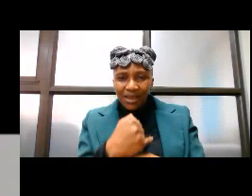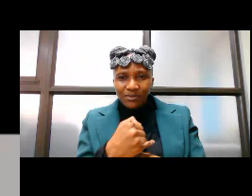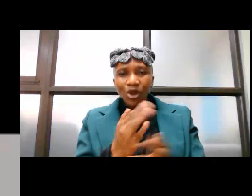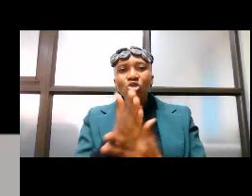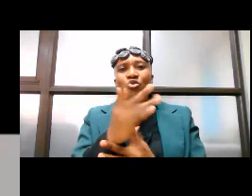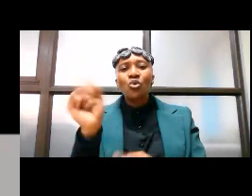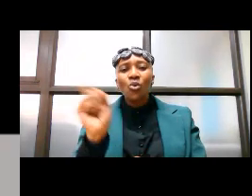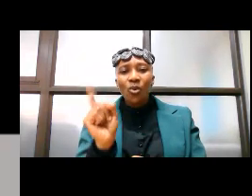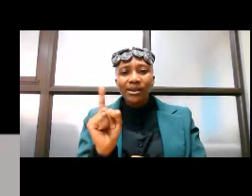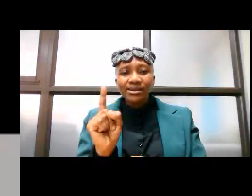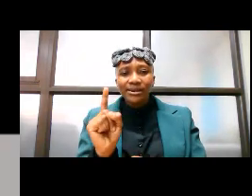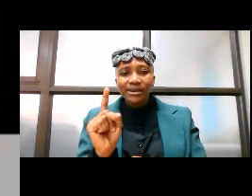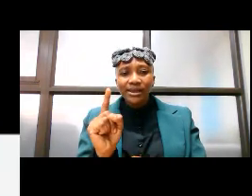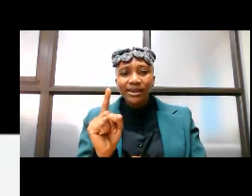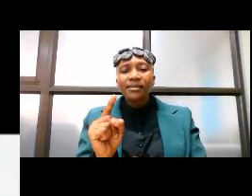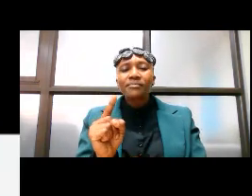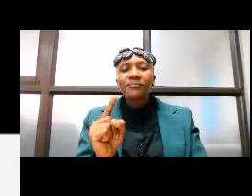Braille.